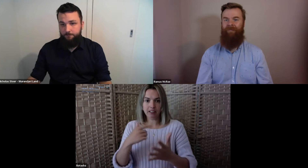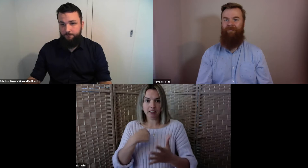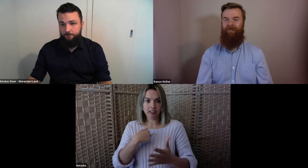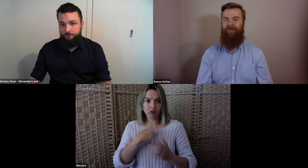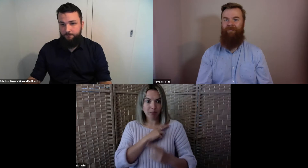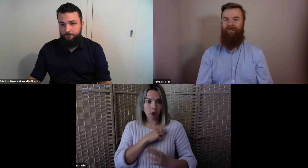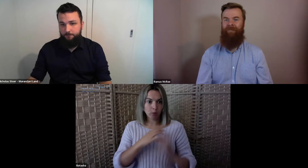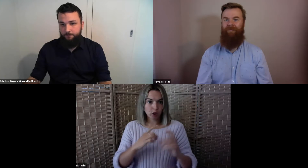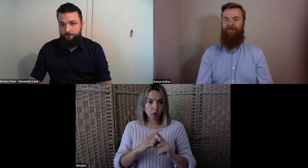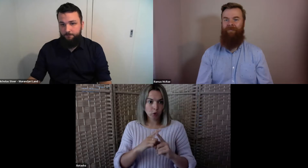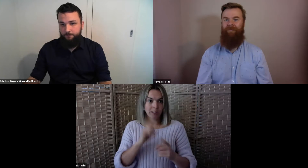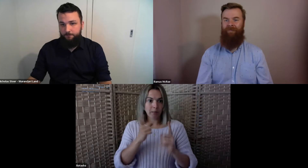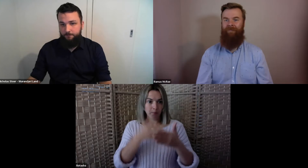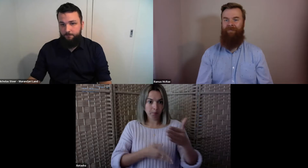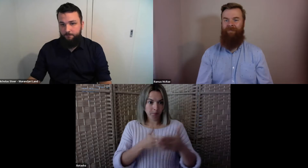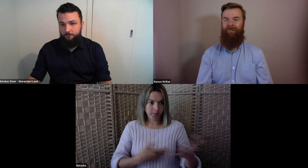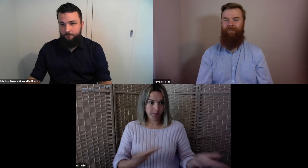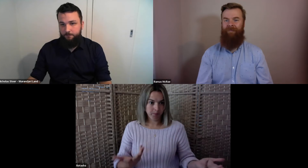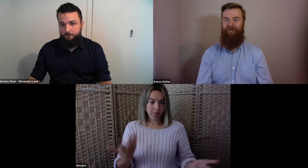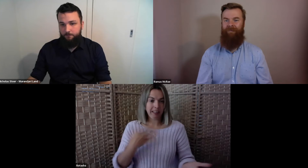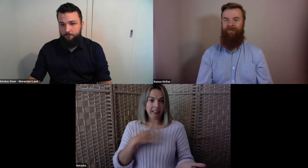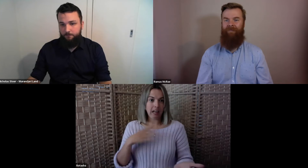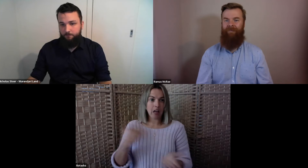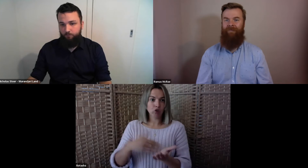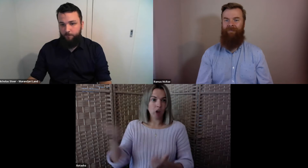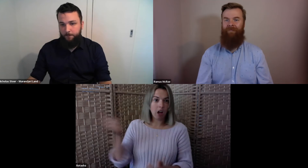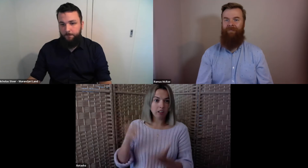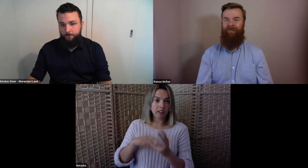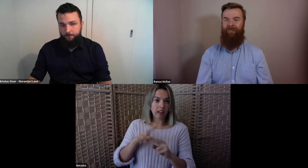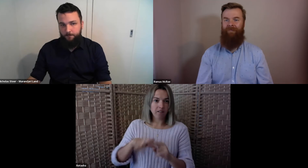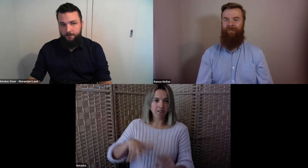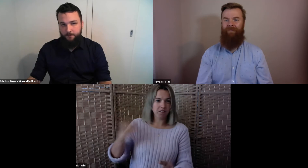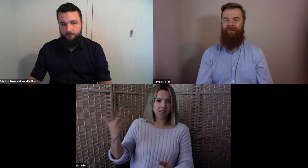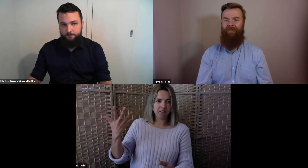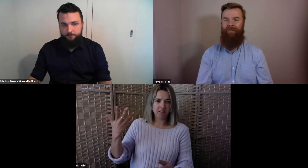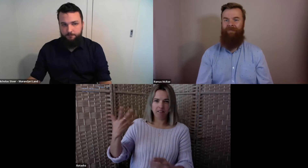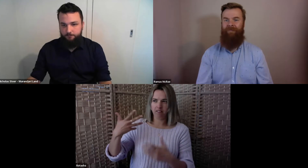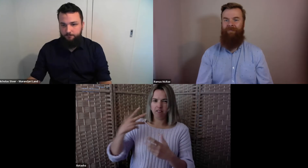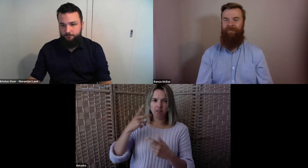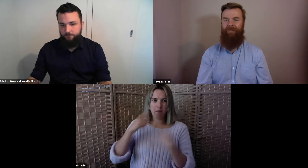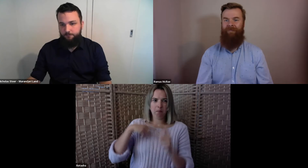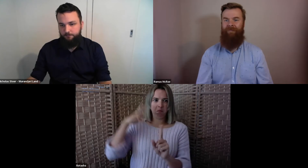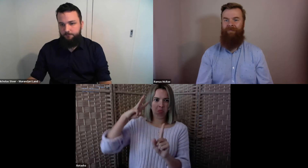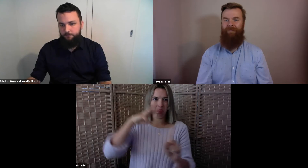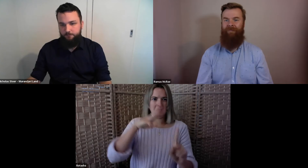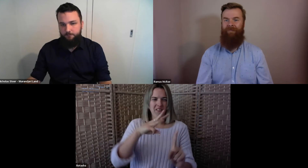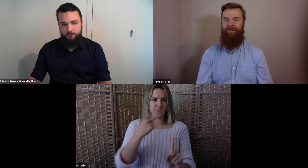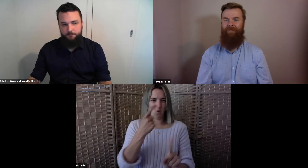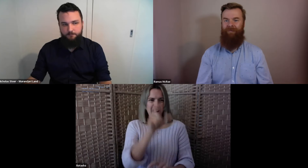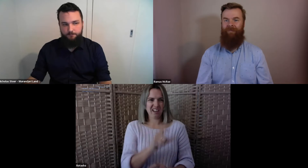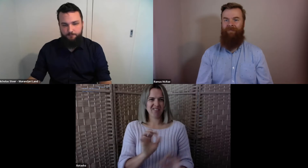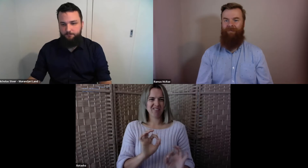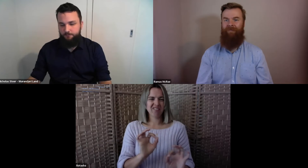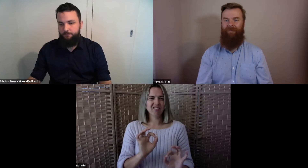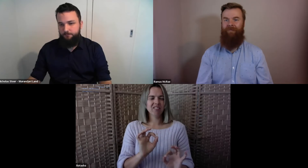I'm having to communicate with another person and communicate with the child. So, you know, I don't want necessarily